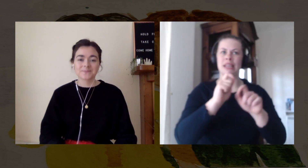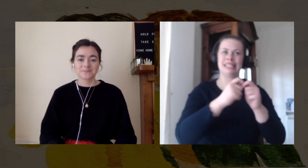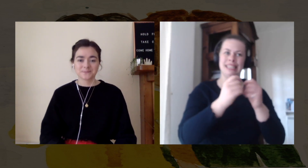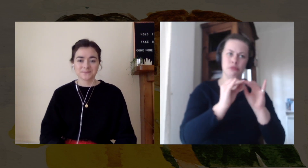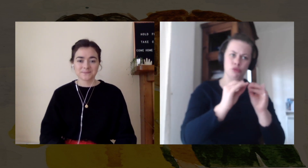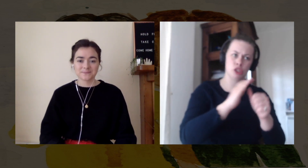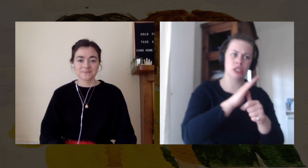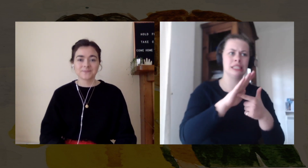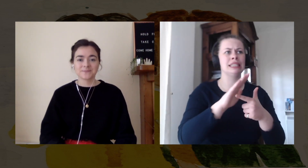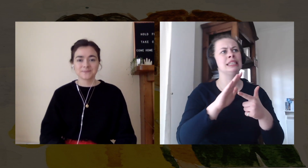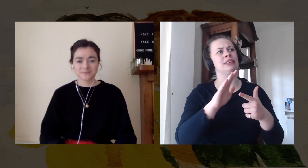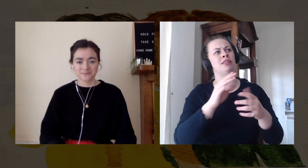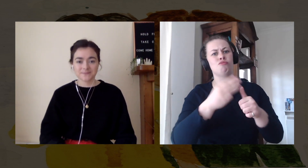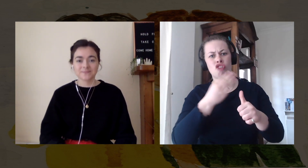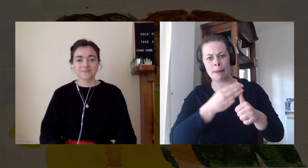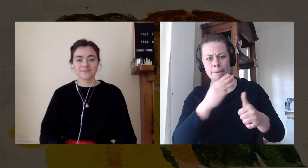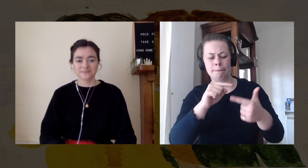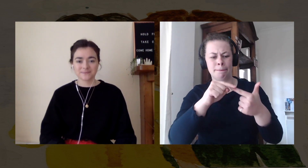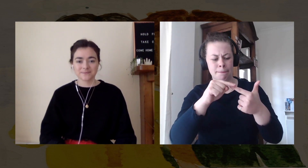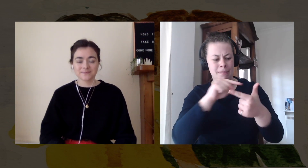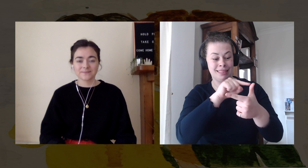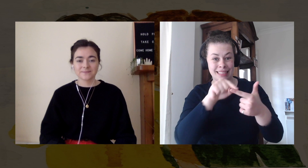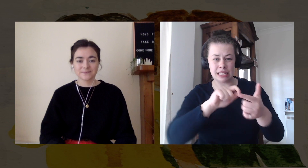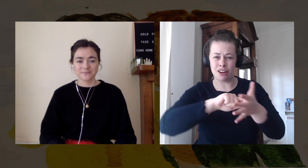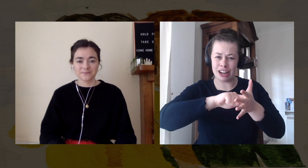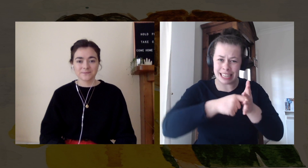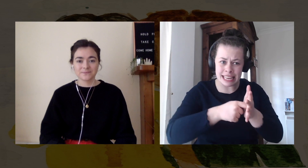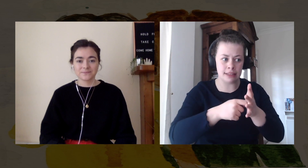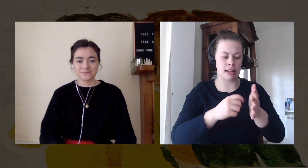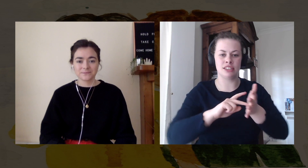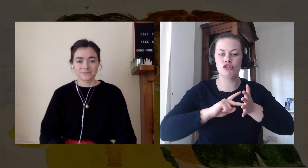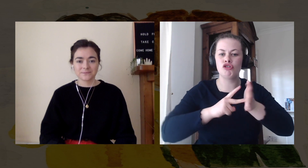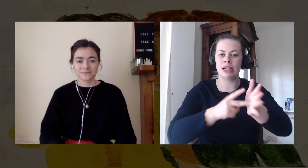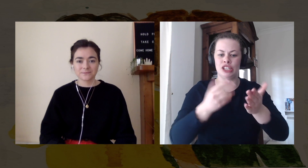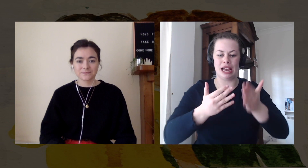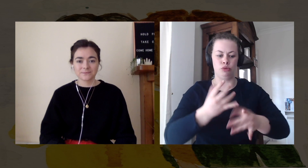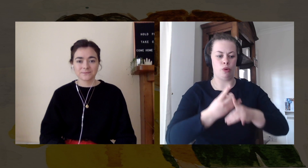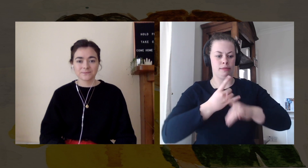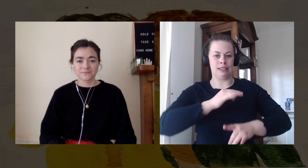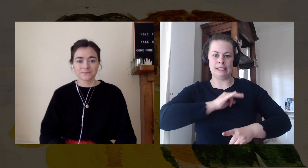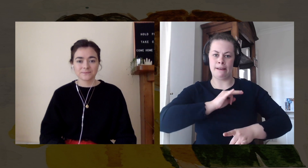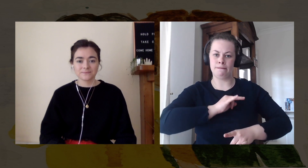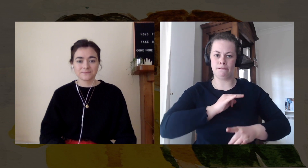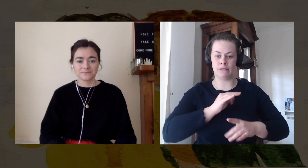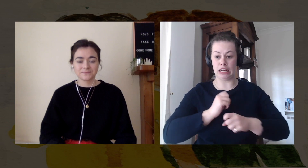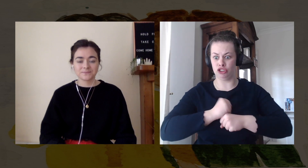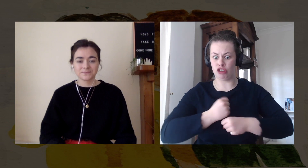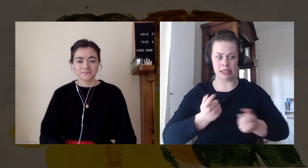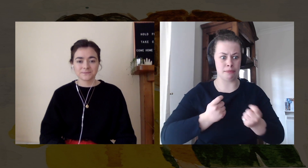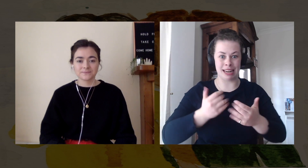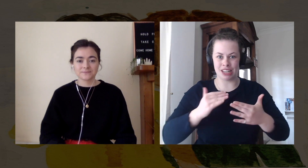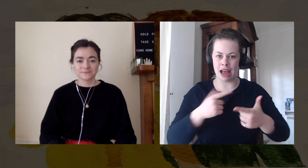are all keys and strategies to help in the stress ball of life that is interpreting.